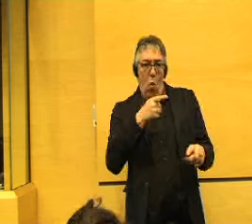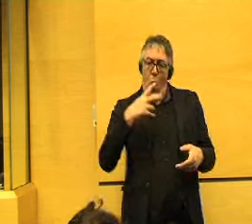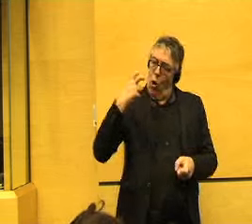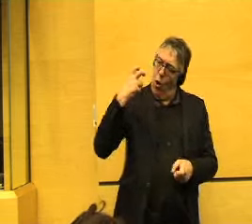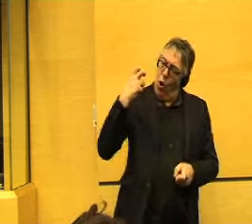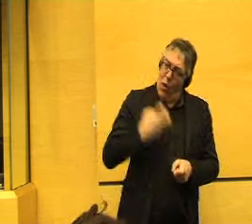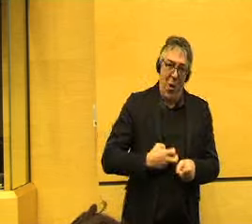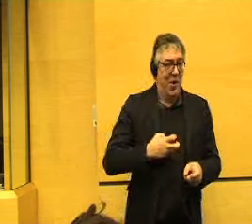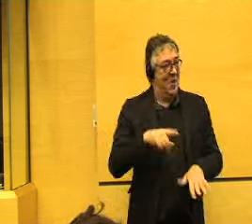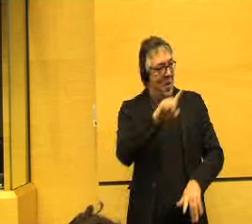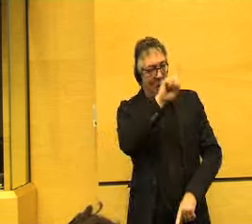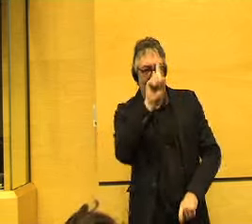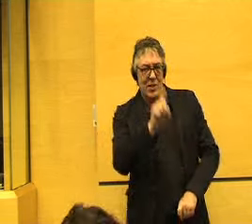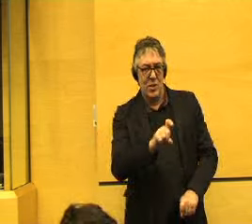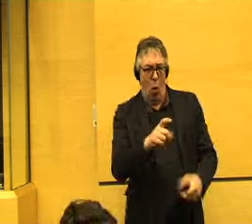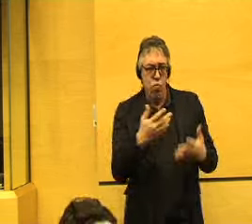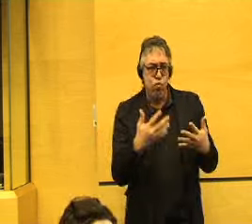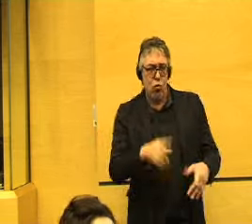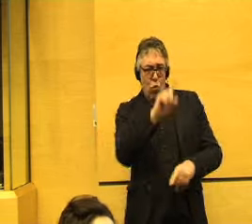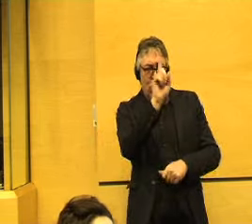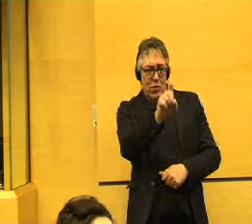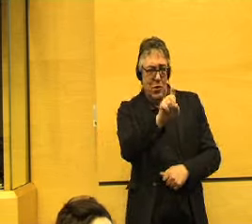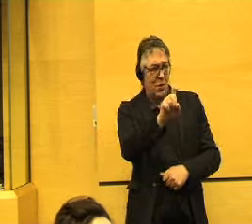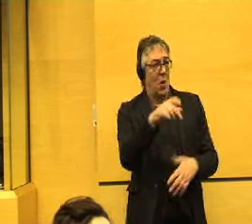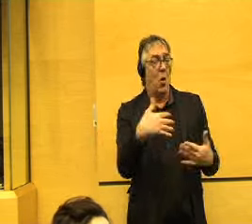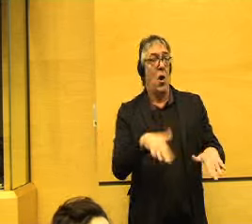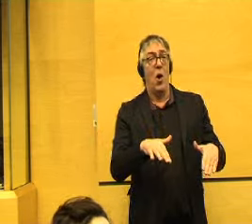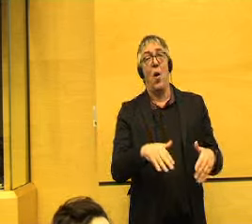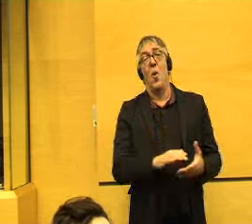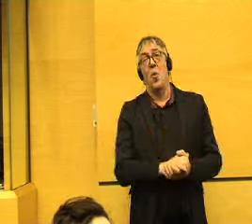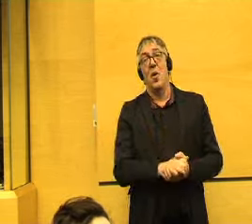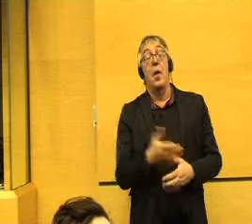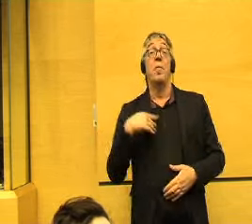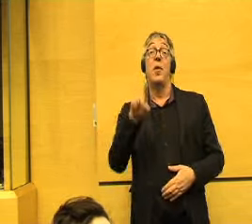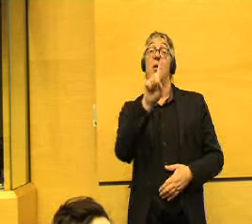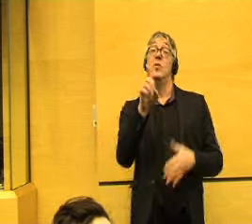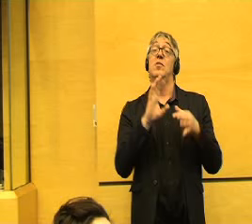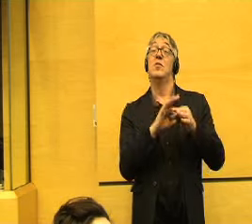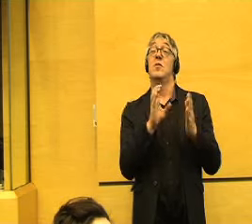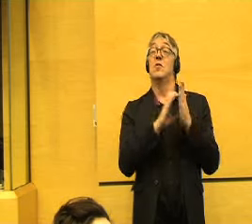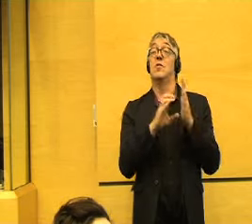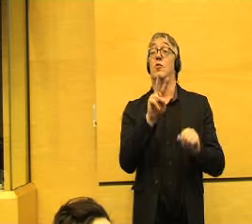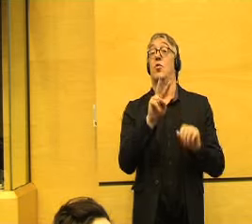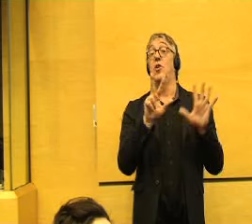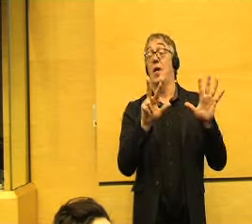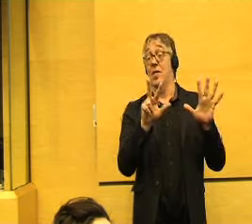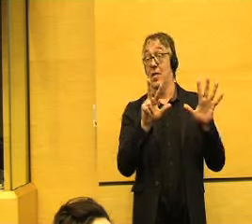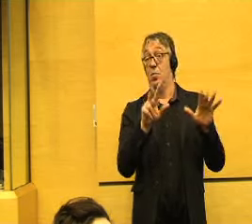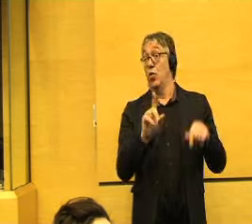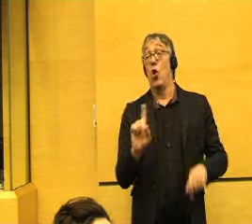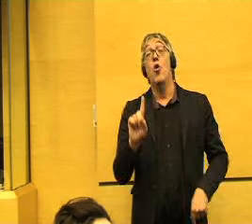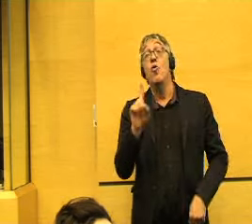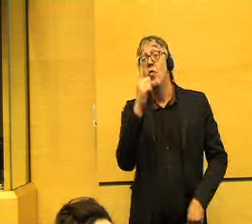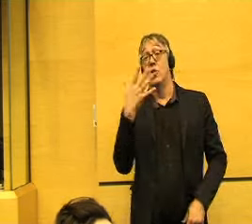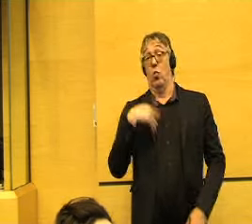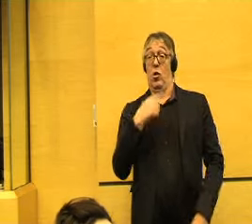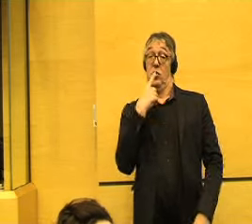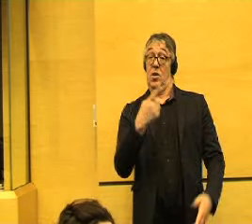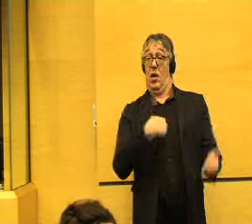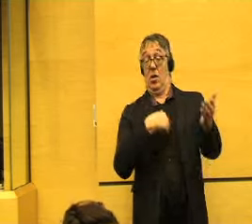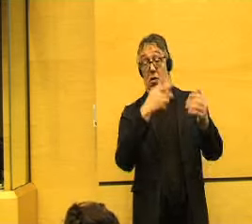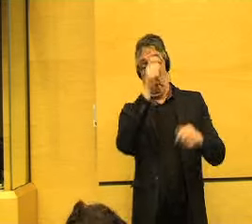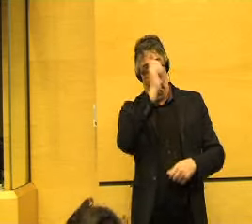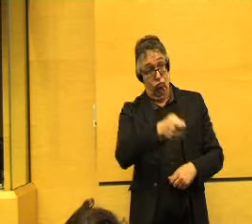So my question is about 28, but I'd like to begin by making a positive comment about the Thai government